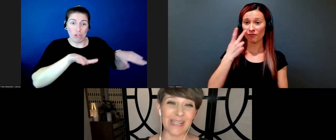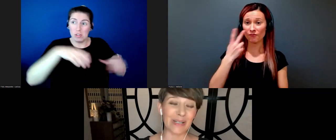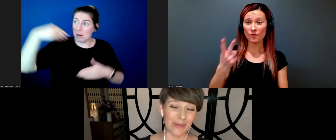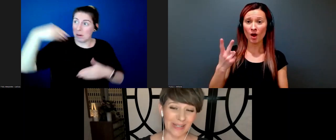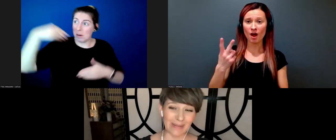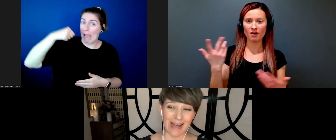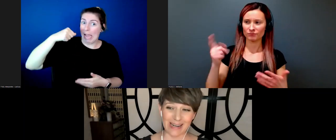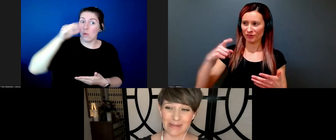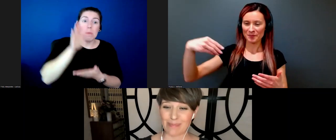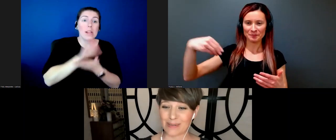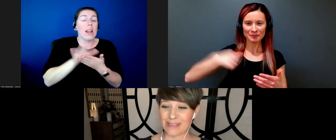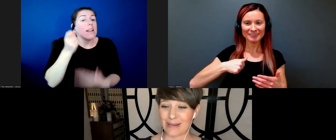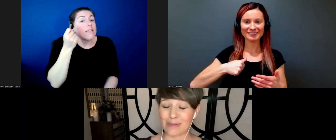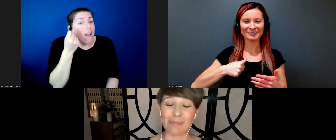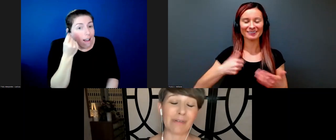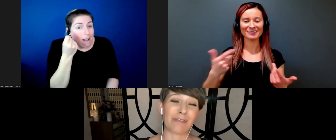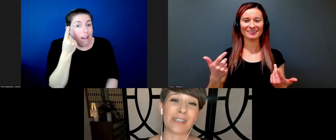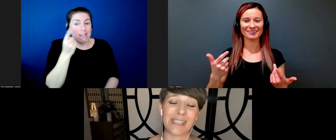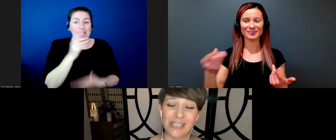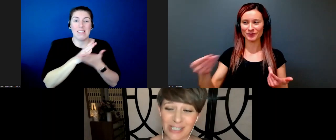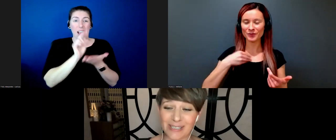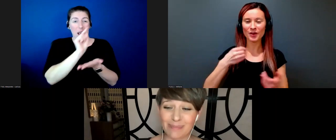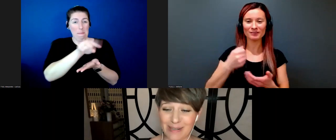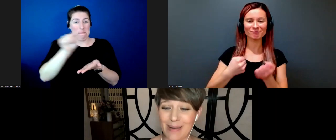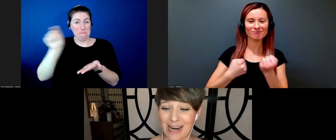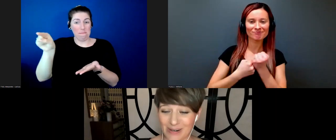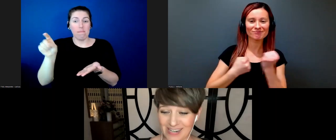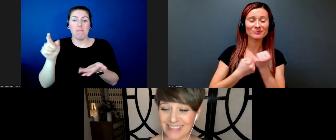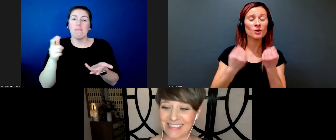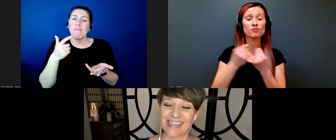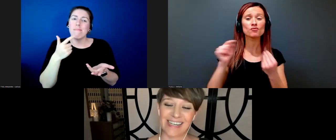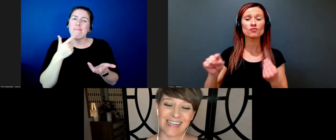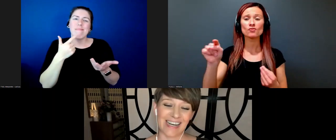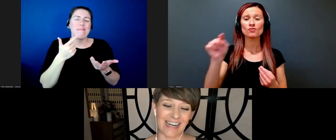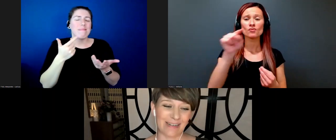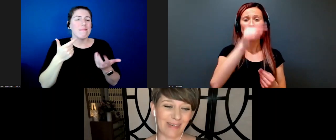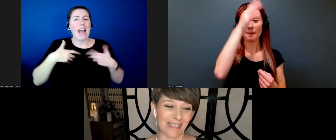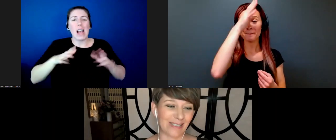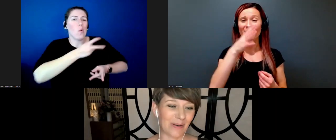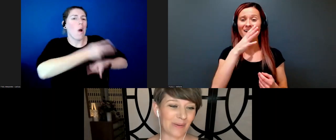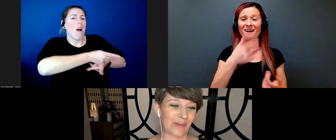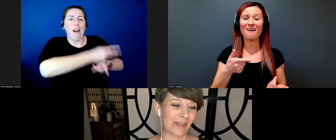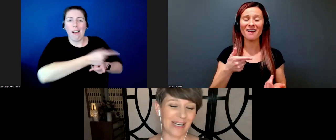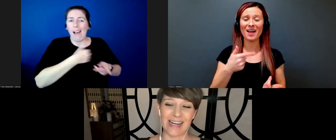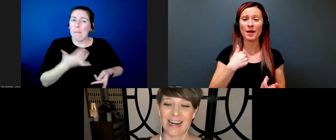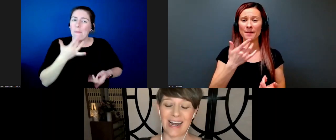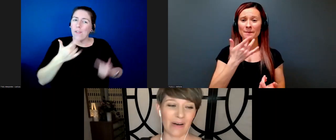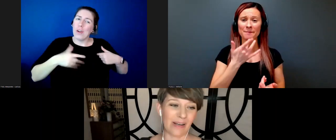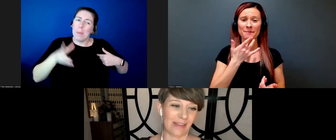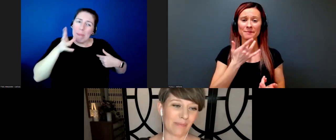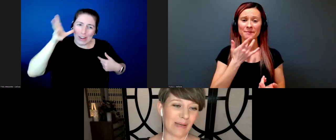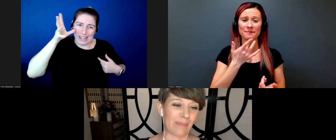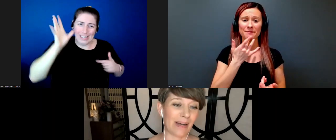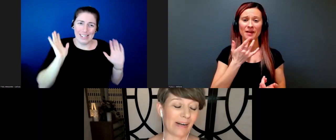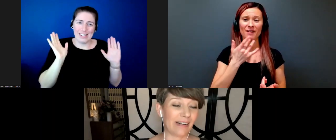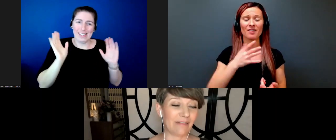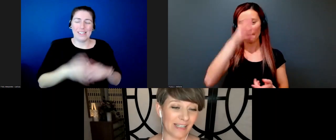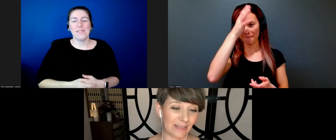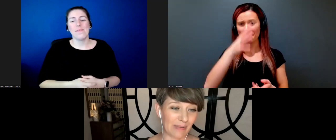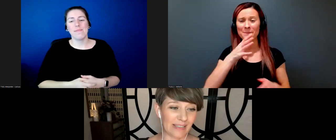parents, including panel members, that would prefer to just be parents. And so looking at how can there be